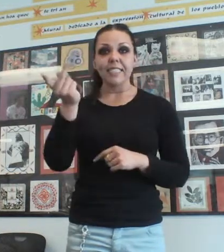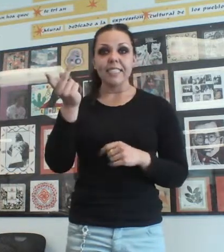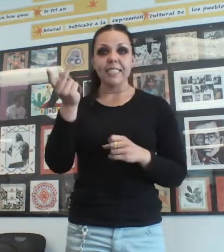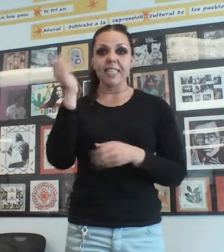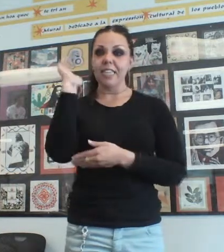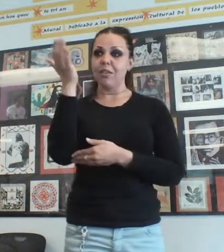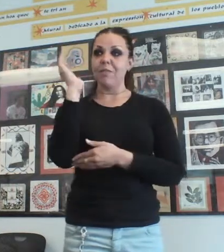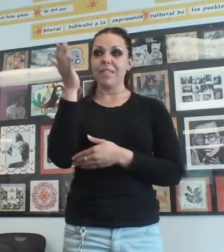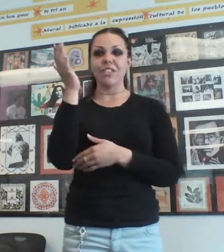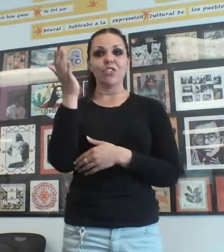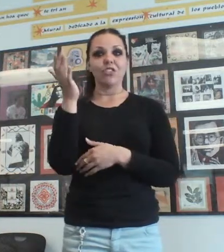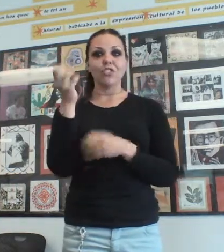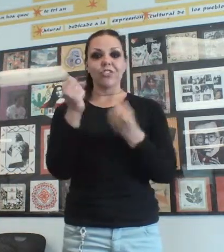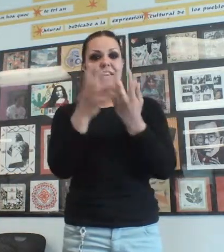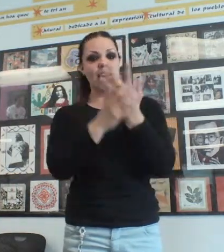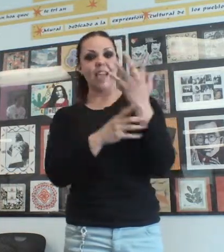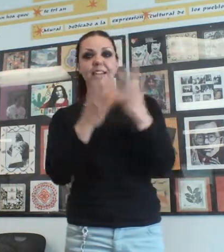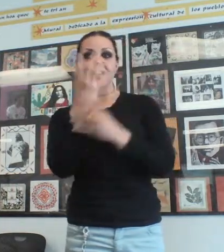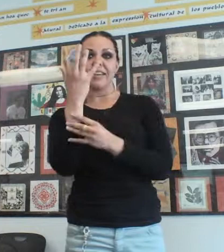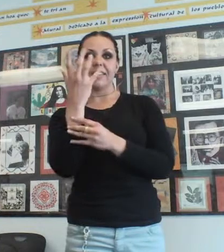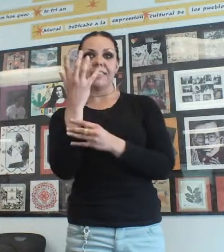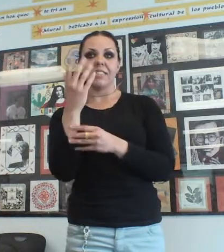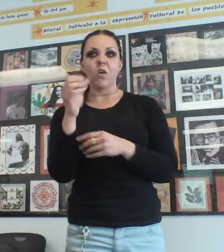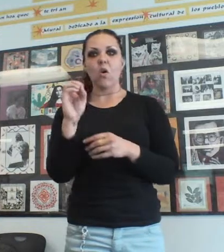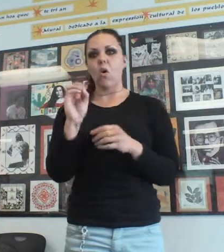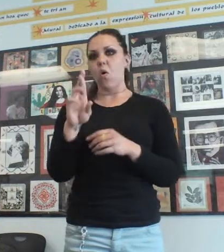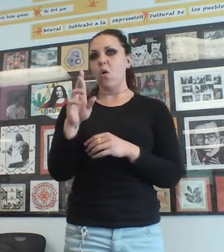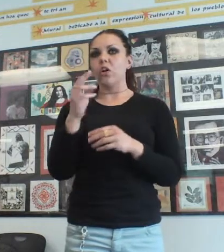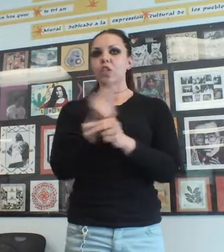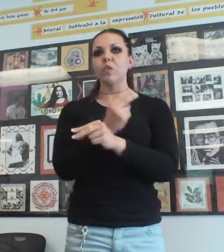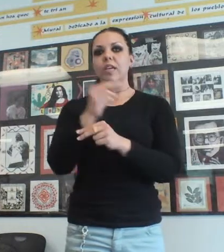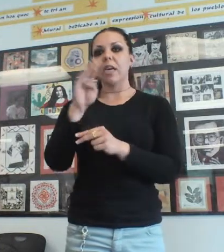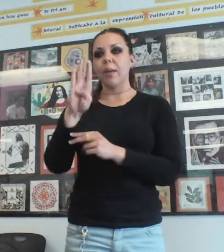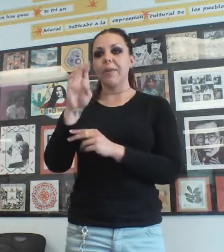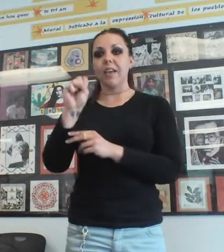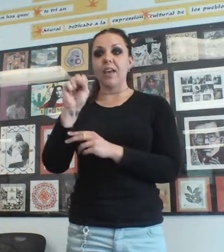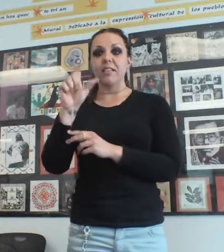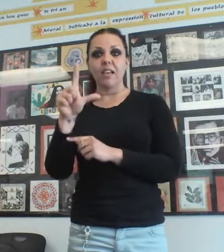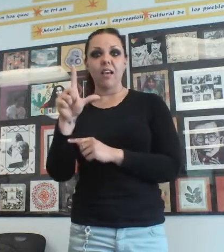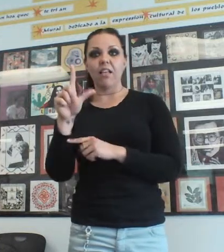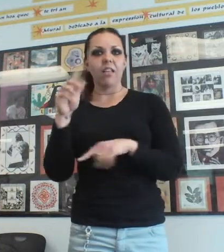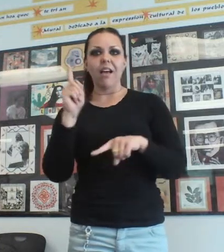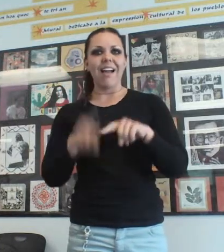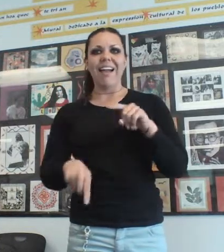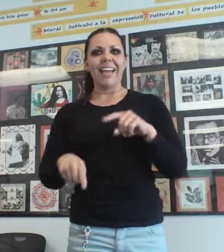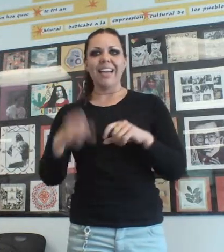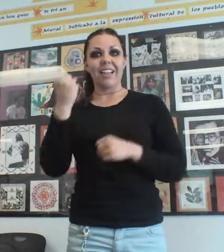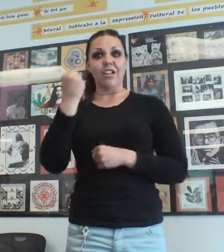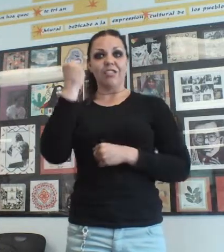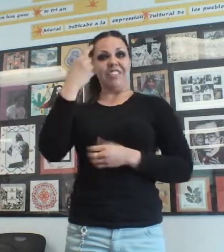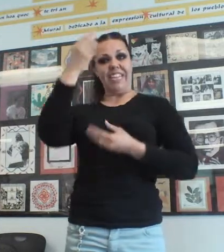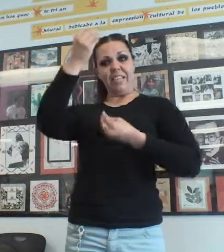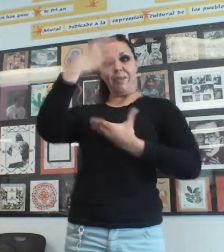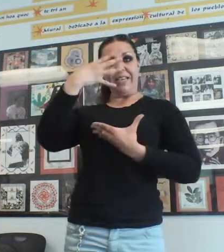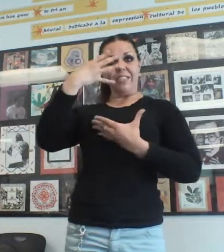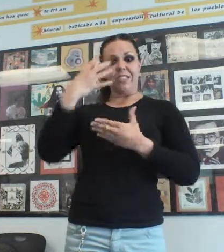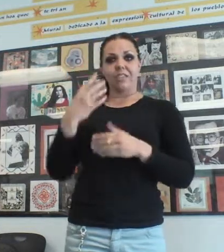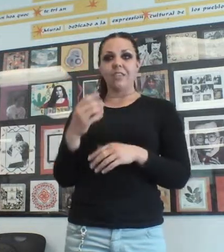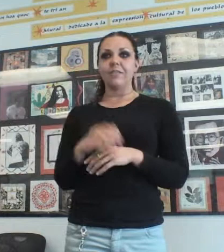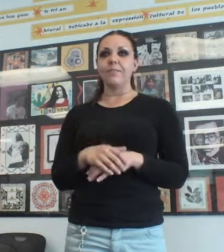signing, I don't know, British Sign Language or something, I can't even receive the message to begin to understand it. Okay? And